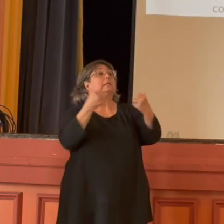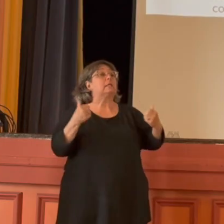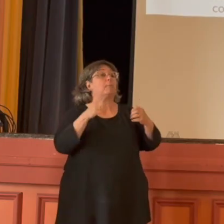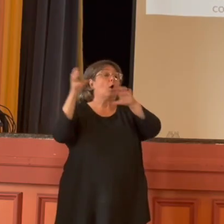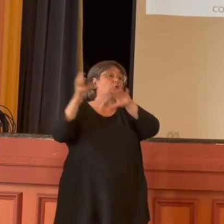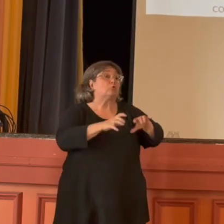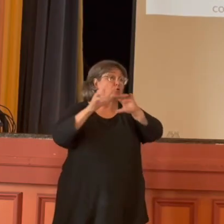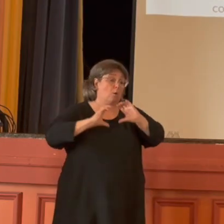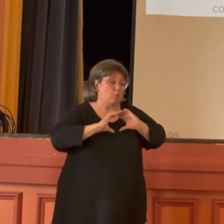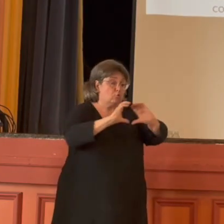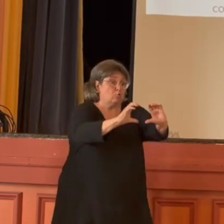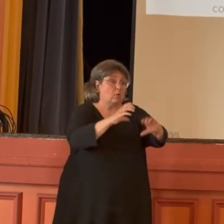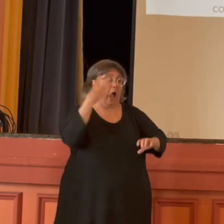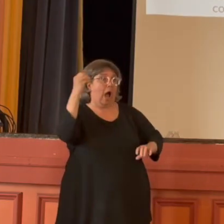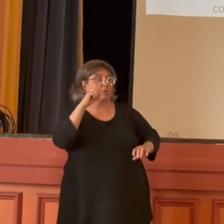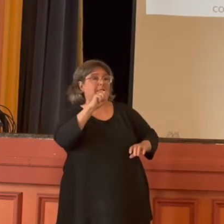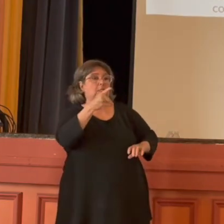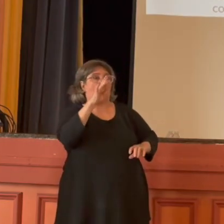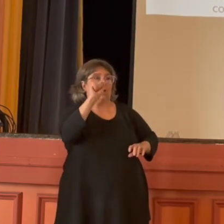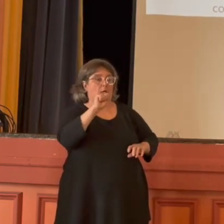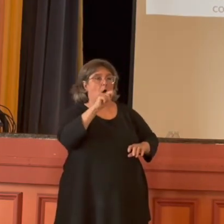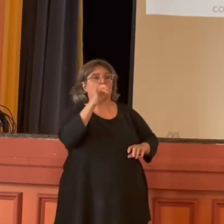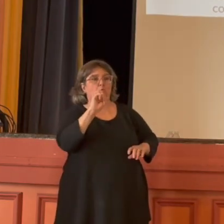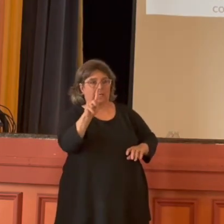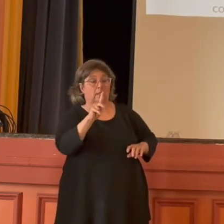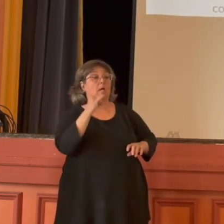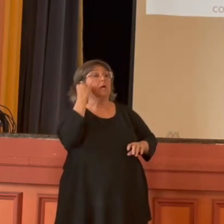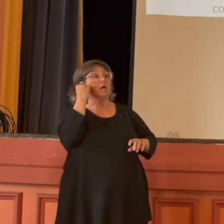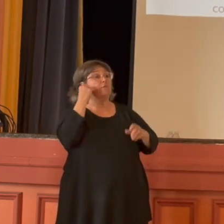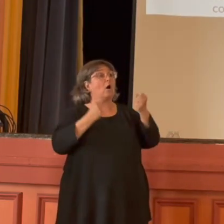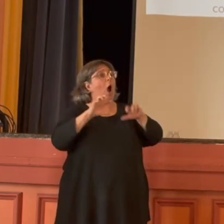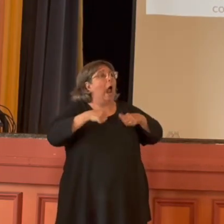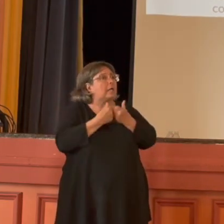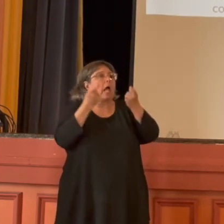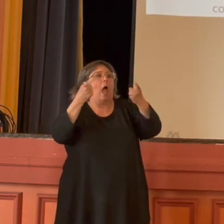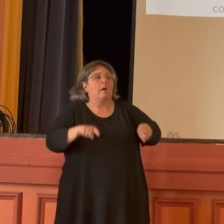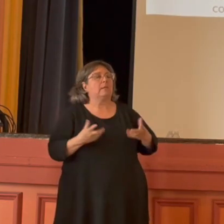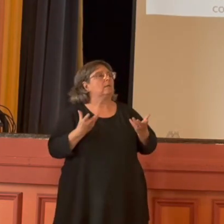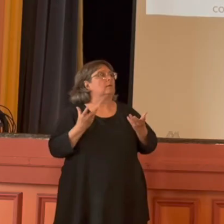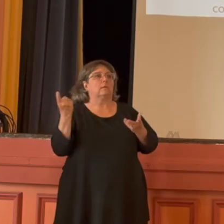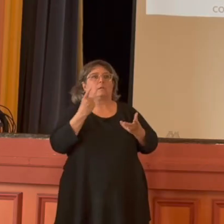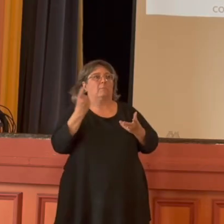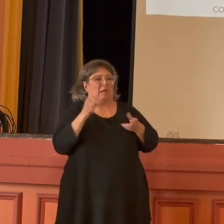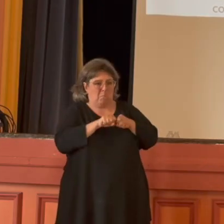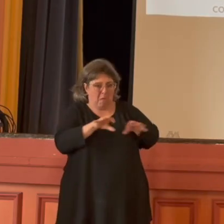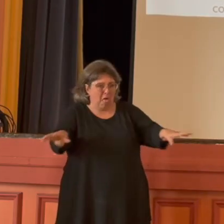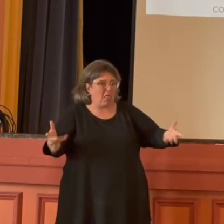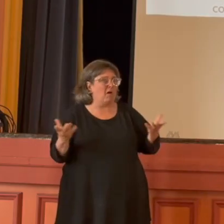sewers going directly out to Skajackwada Creek. And so if you have a car accident, if anything